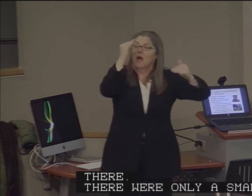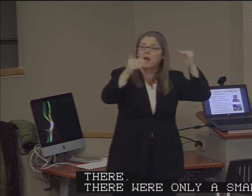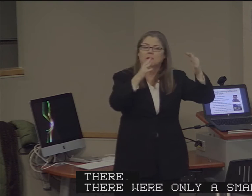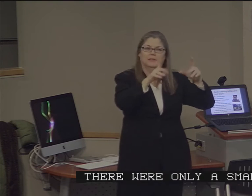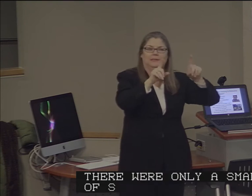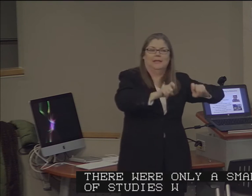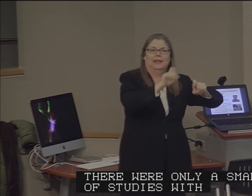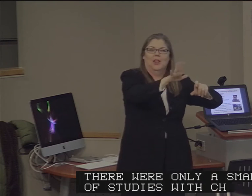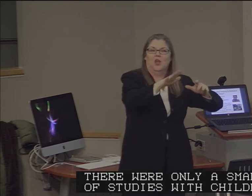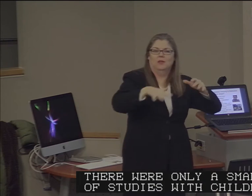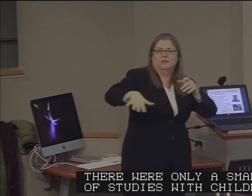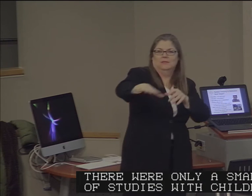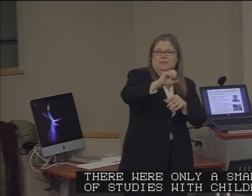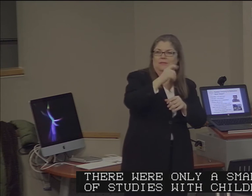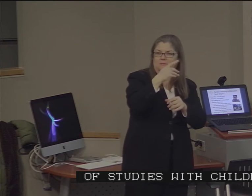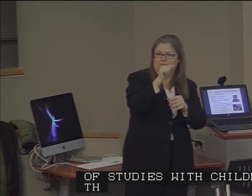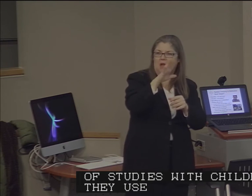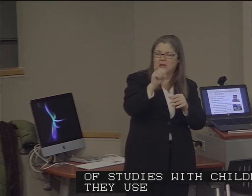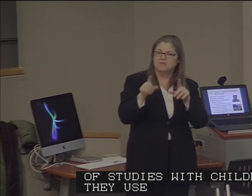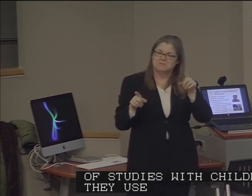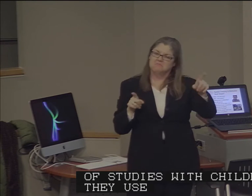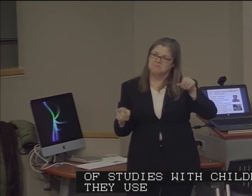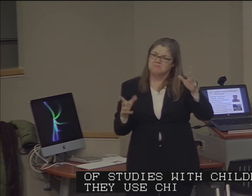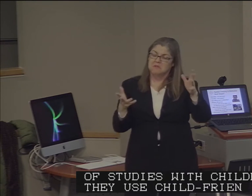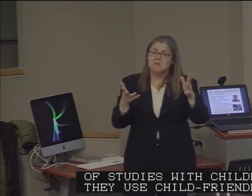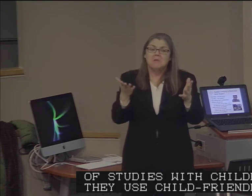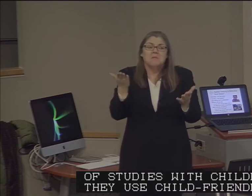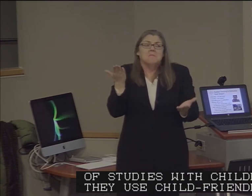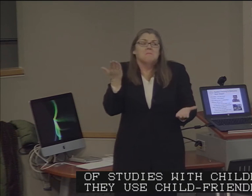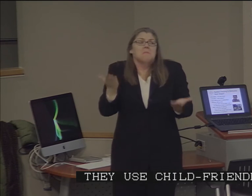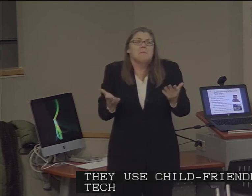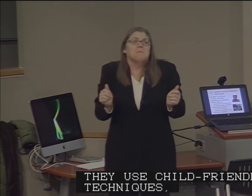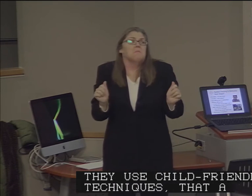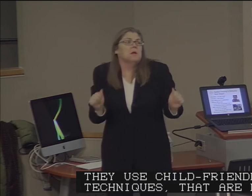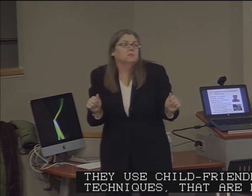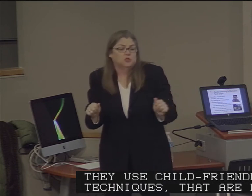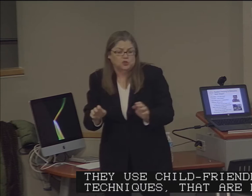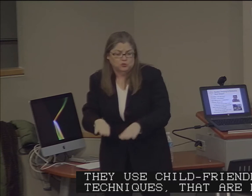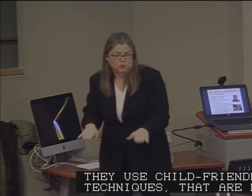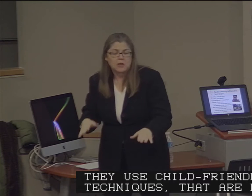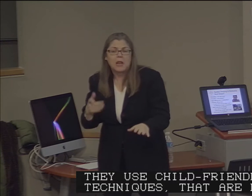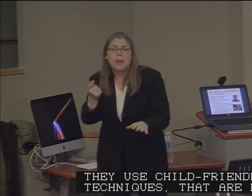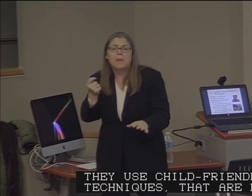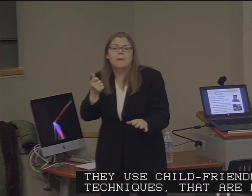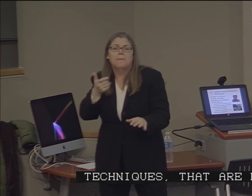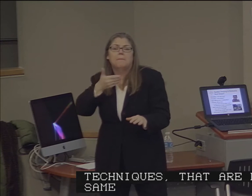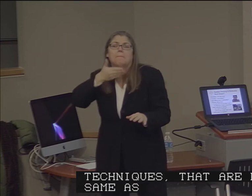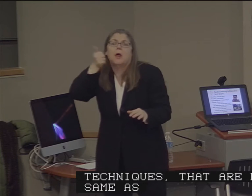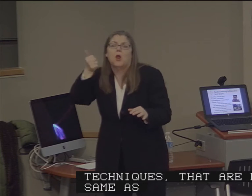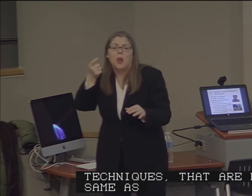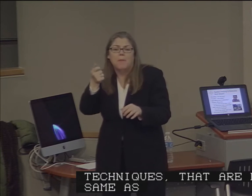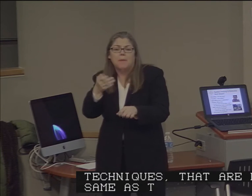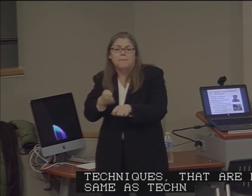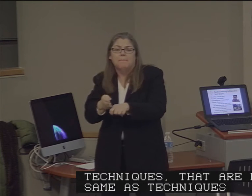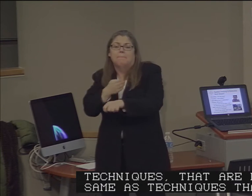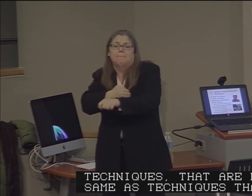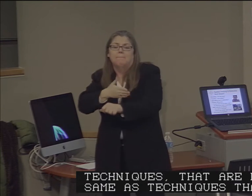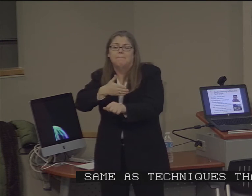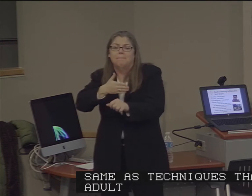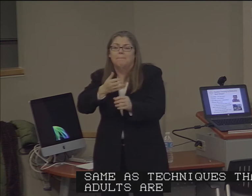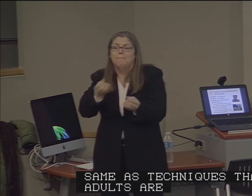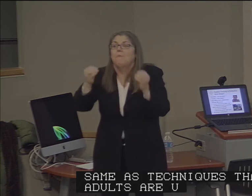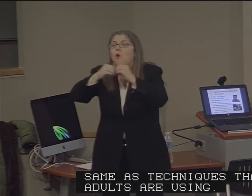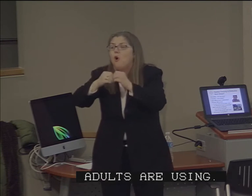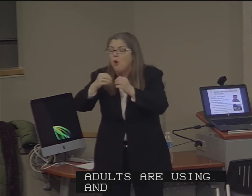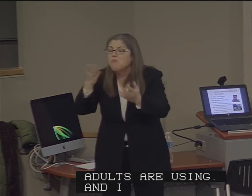using. And it's possible that the children even can improve a little bit more. There was a hint of that. It wasn't